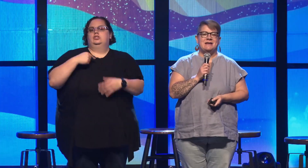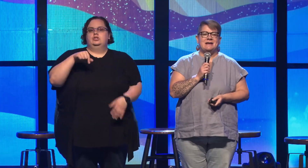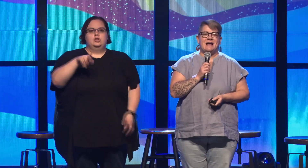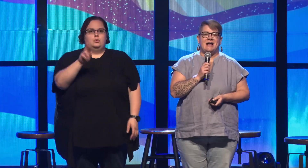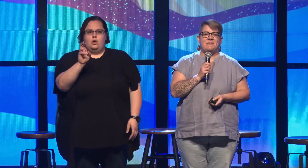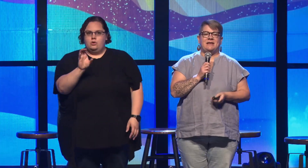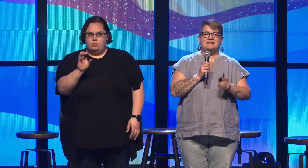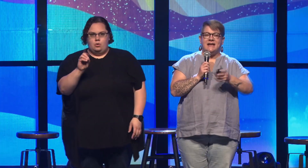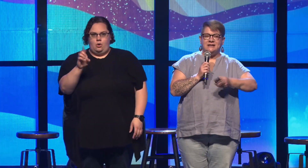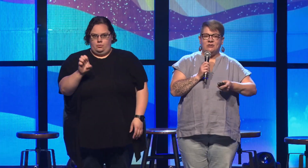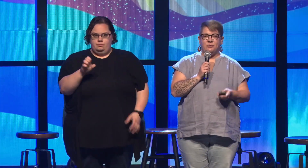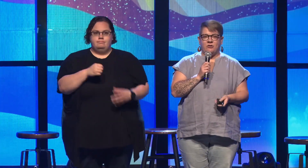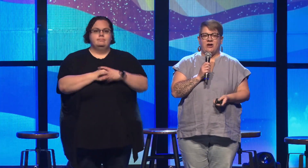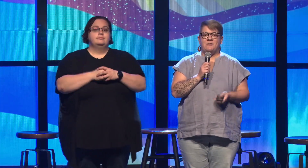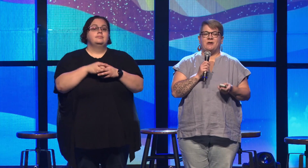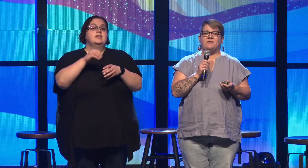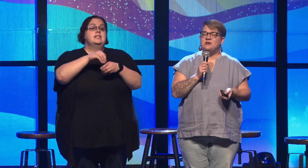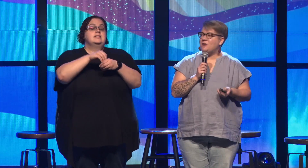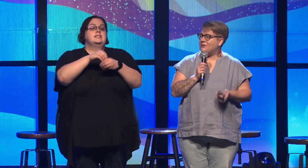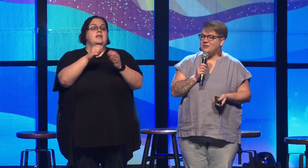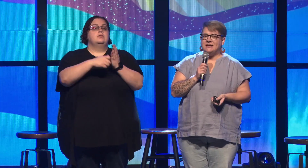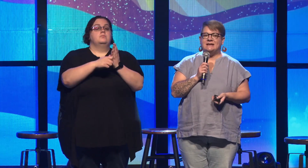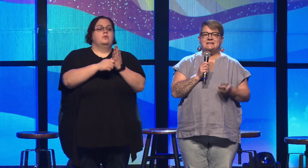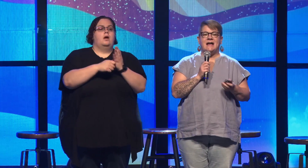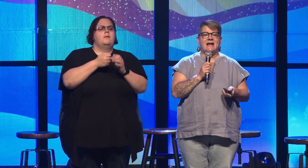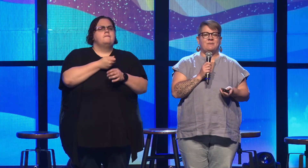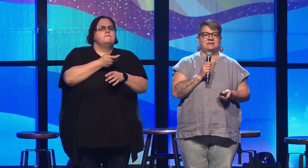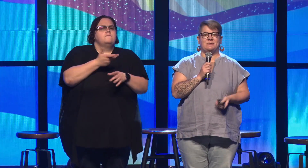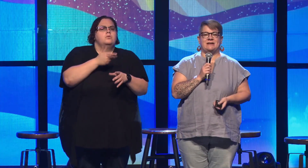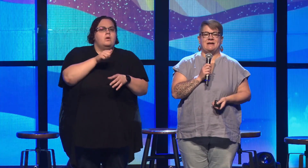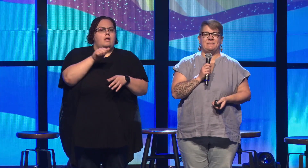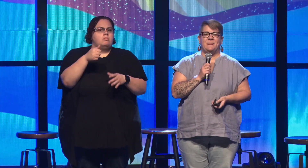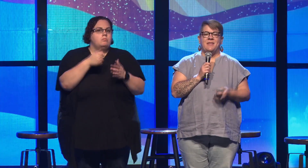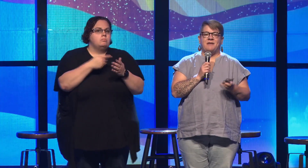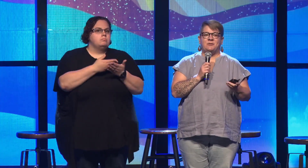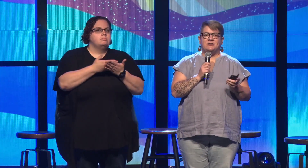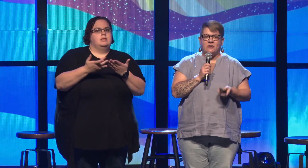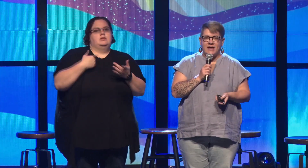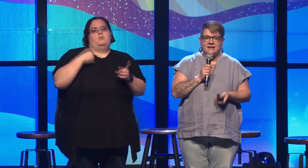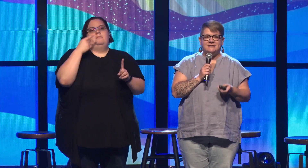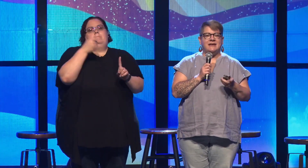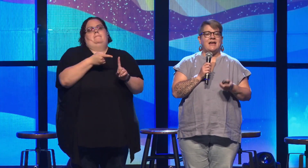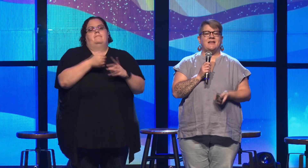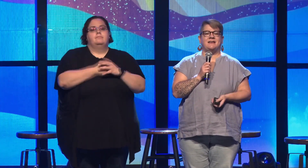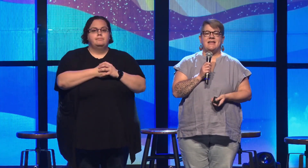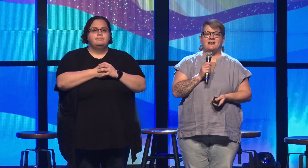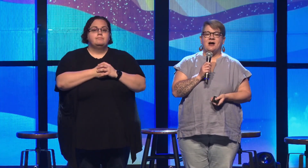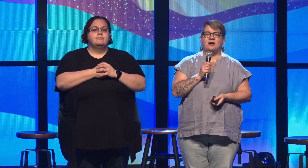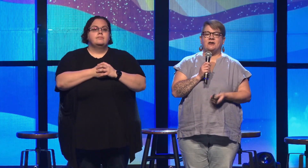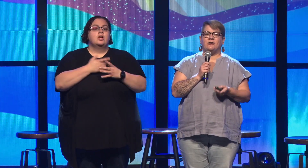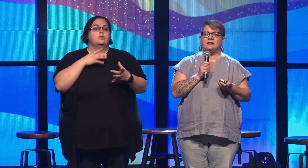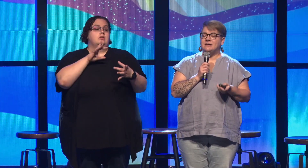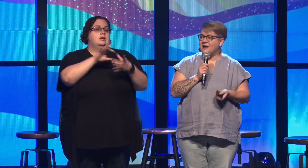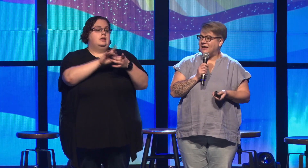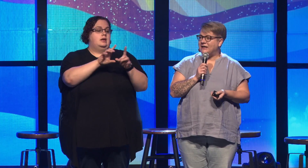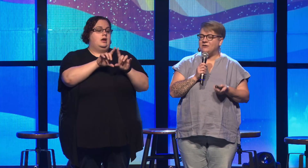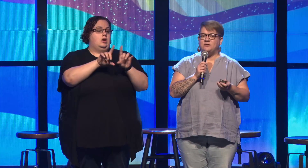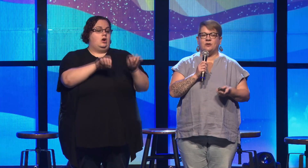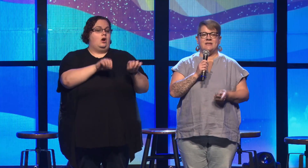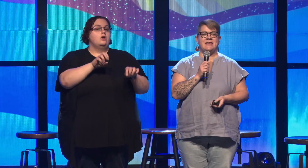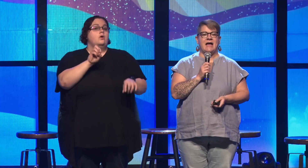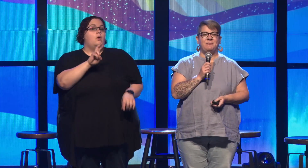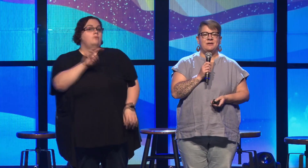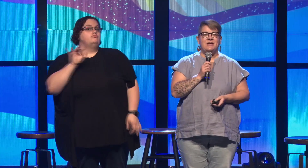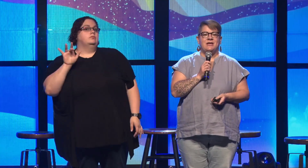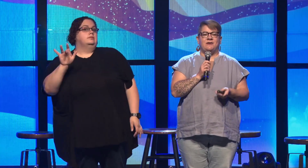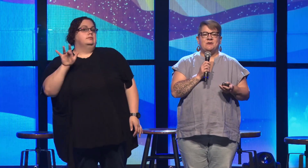code. Inside your program are a few other things I want to point out. Everyone, go ahead and take out that Connect card or click on it if